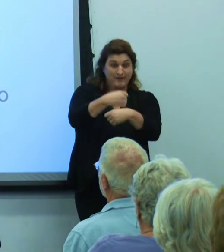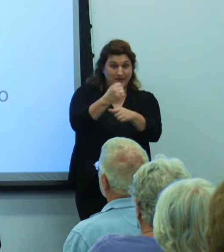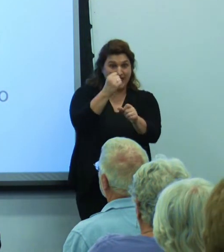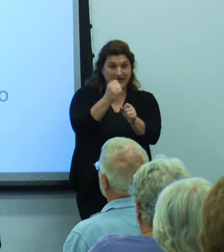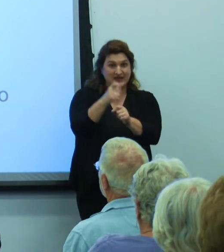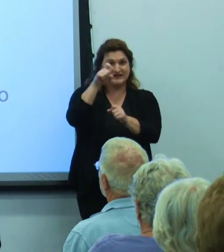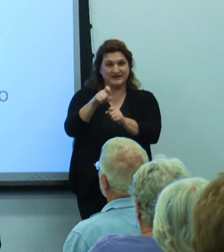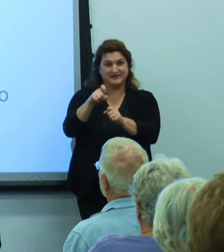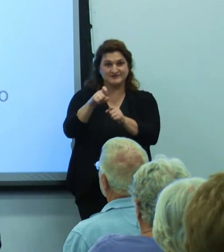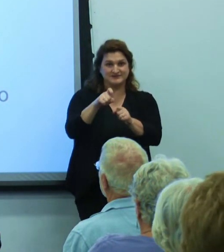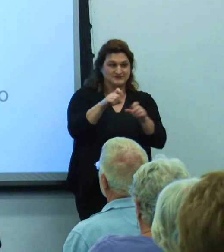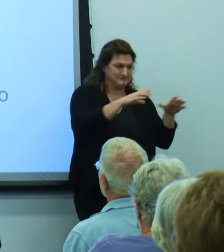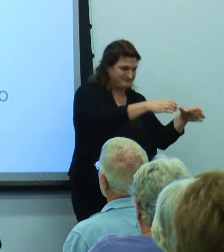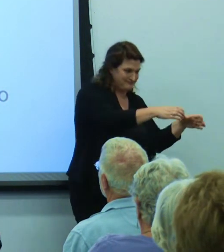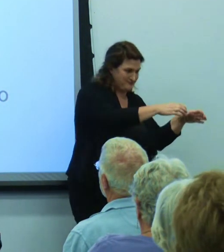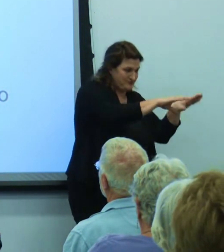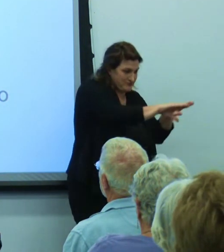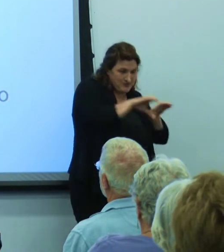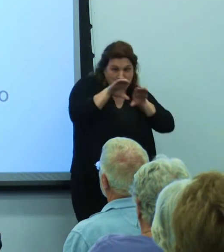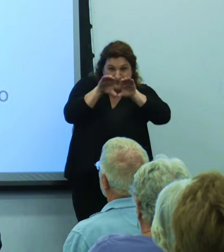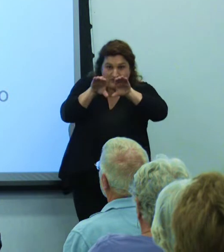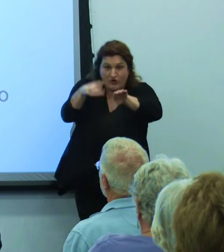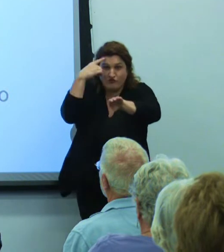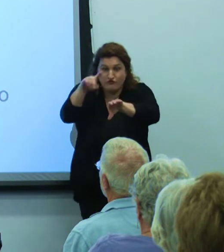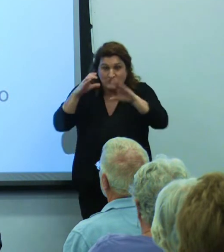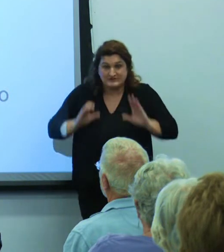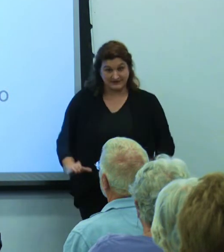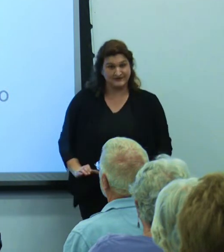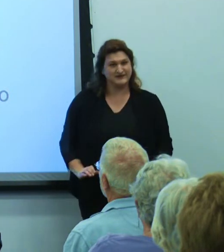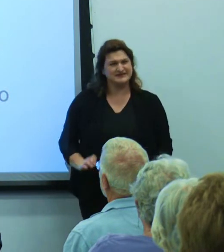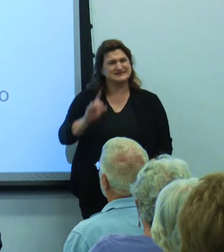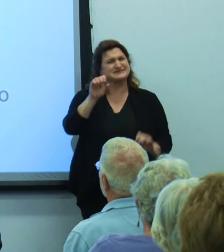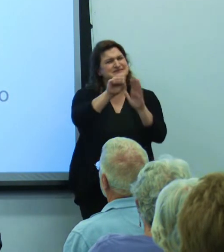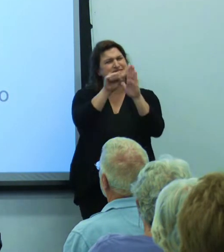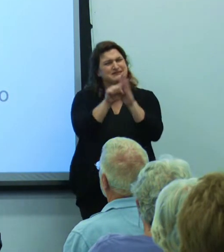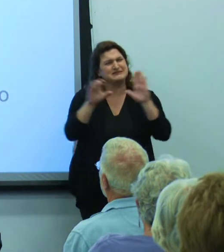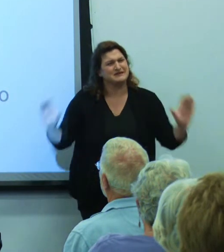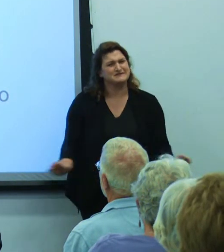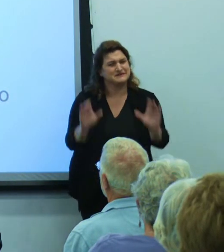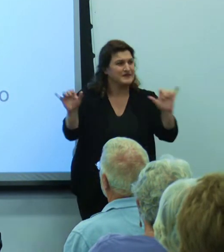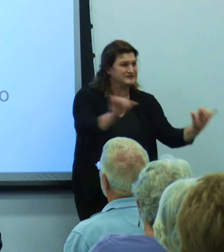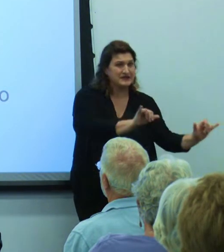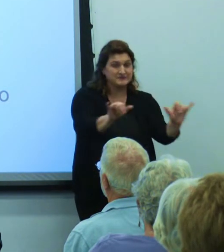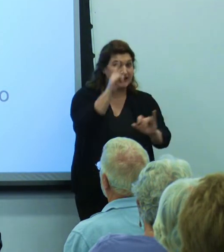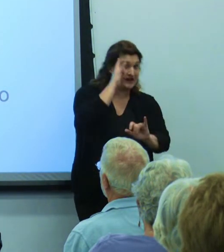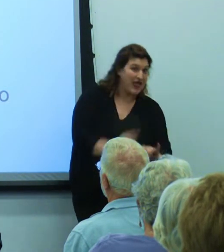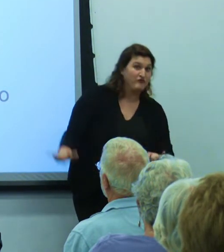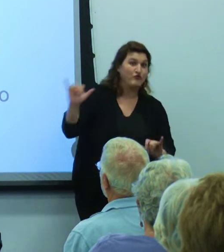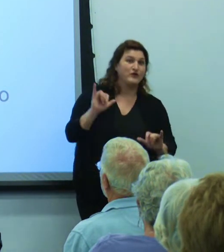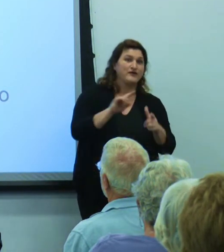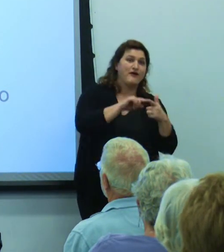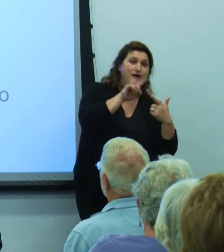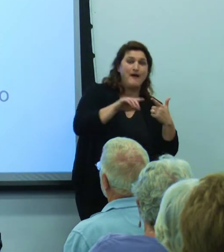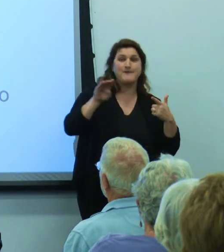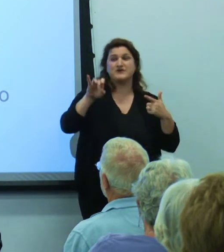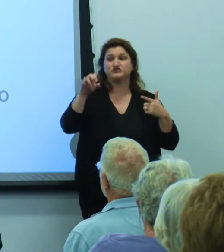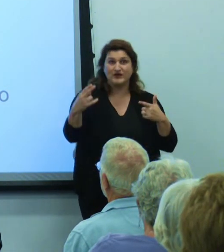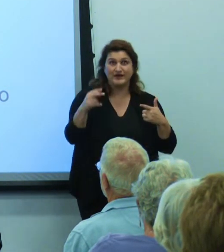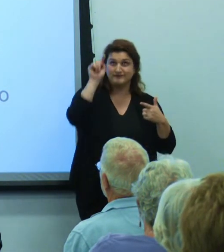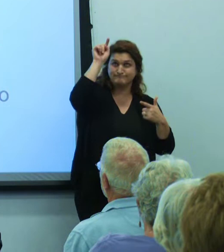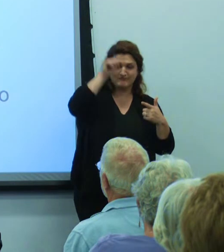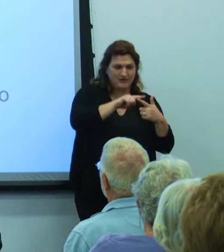of citizens. And so there are states that have done this. You can look at California, you can look at our neighbor Michigan,